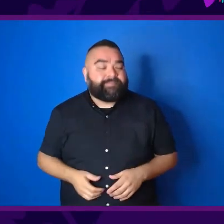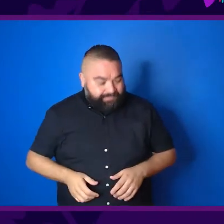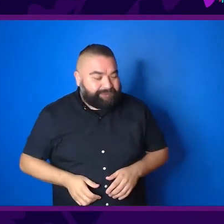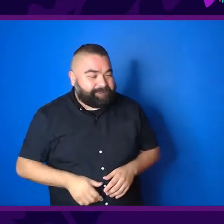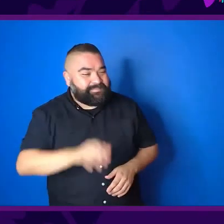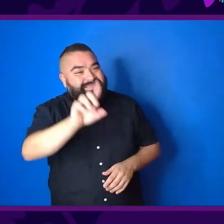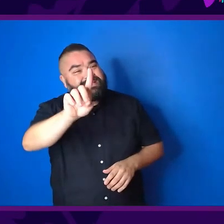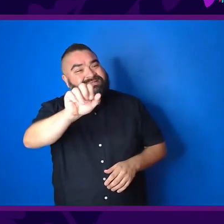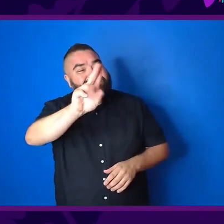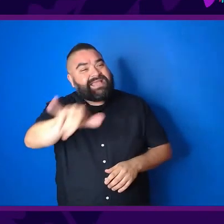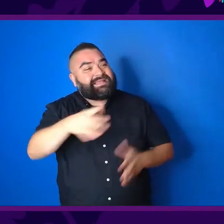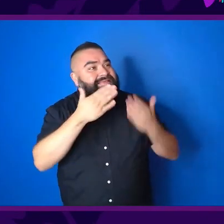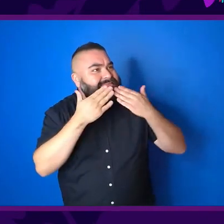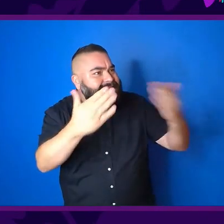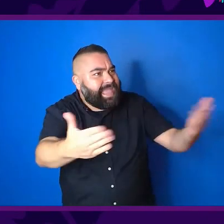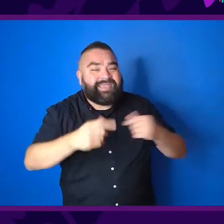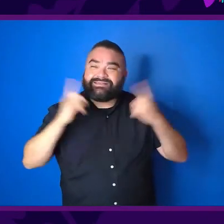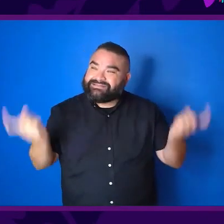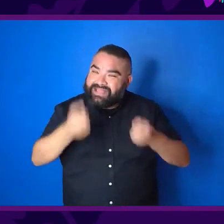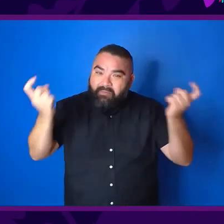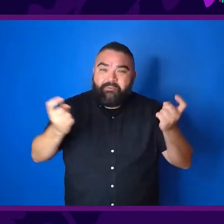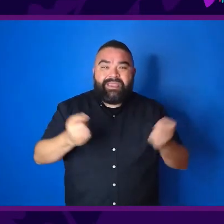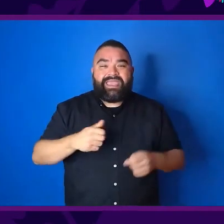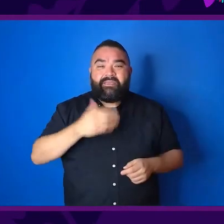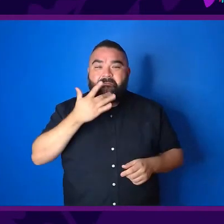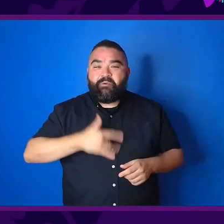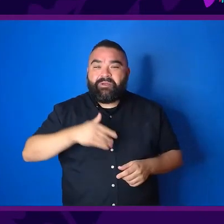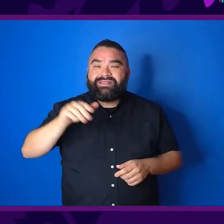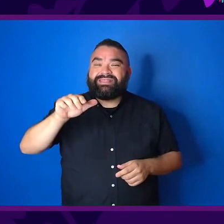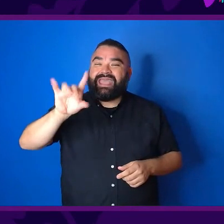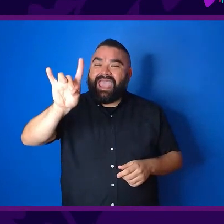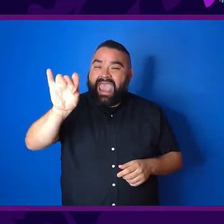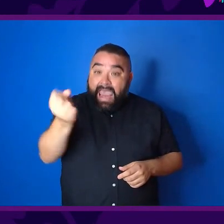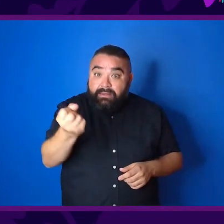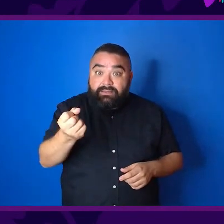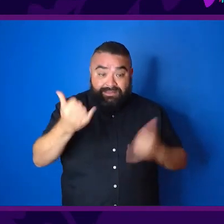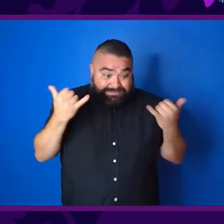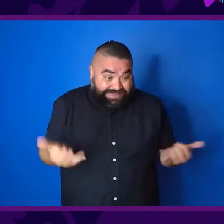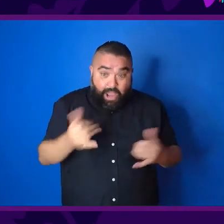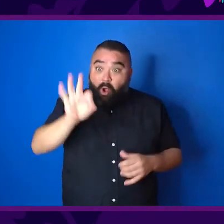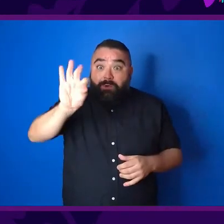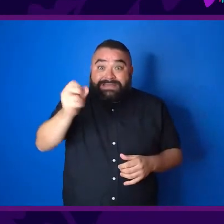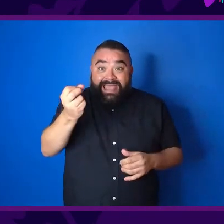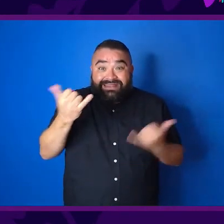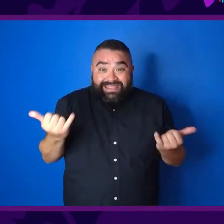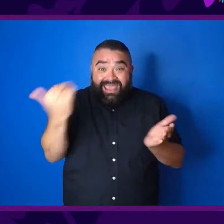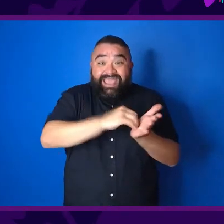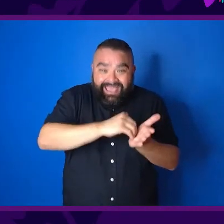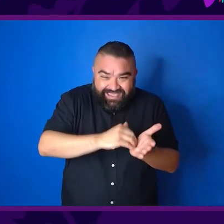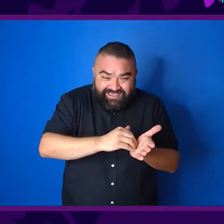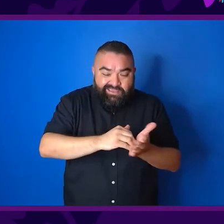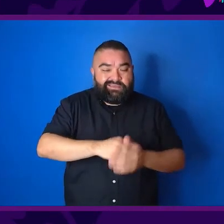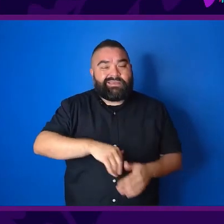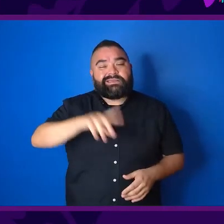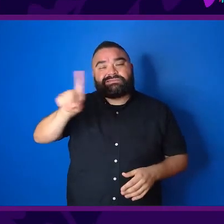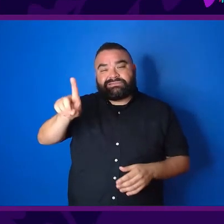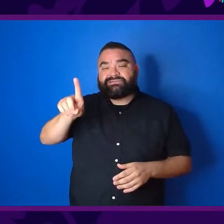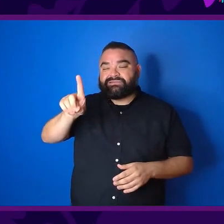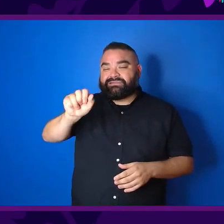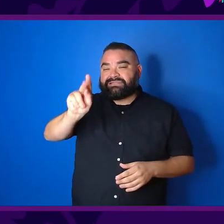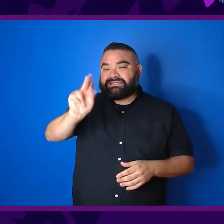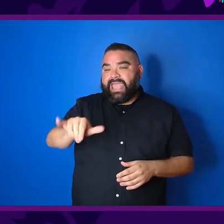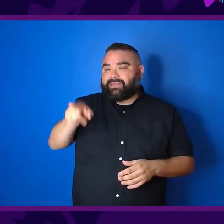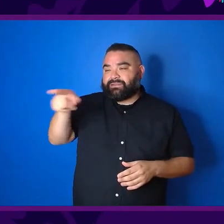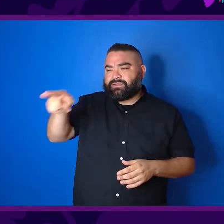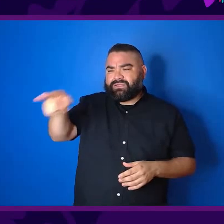celebrating my 80th birthday and for being here on my 90th birthday, and also to thank him because Danny was one of those persons that was out there on the front lines